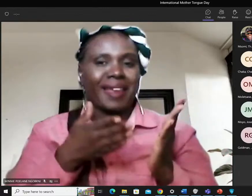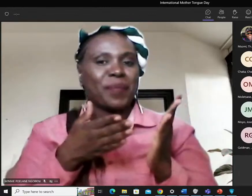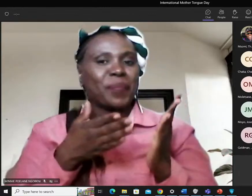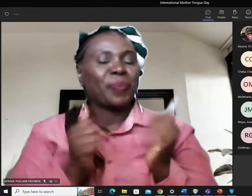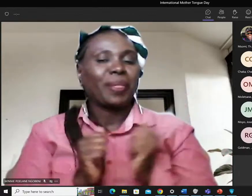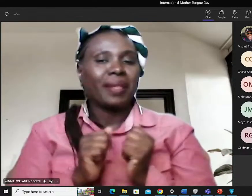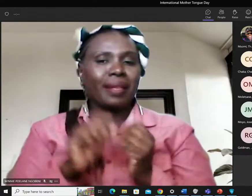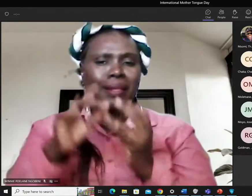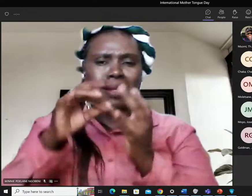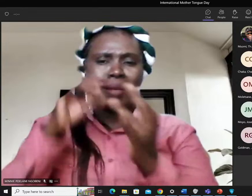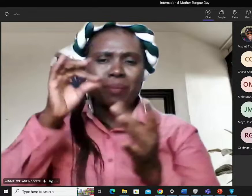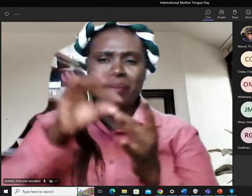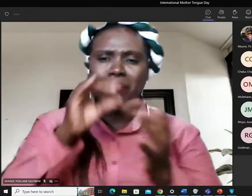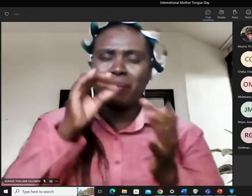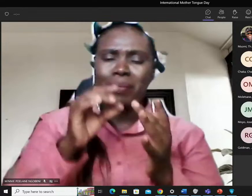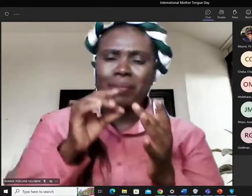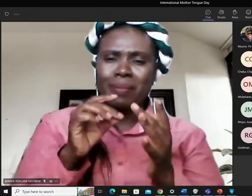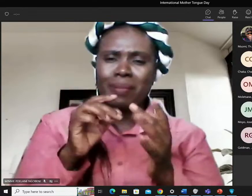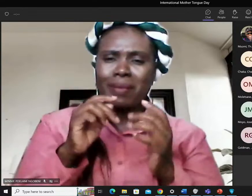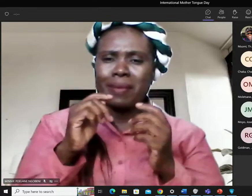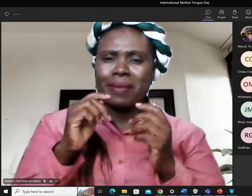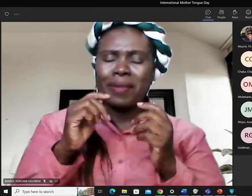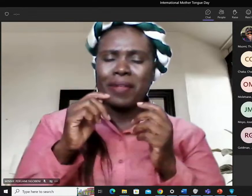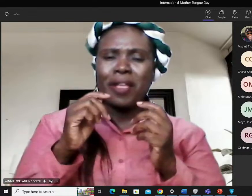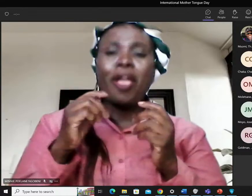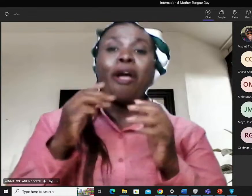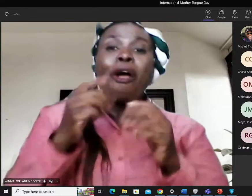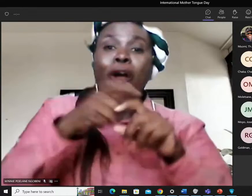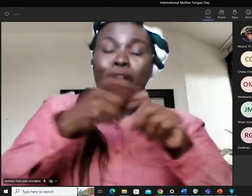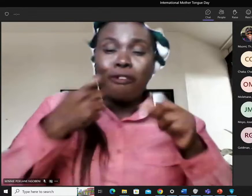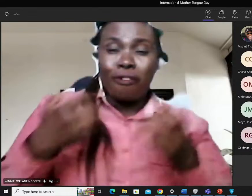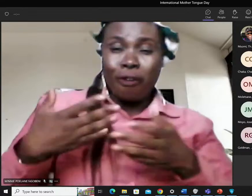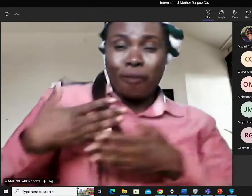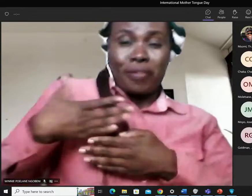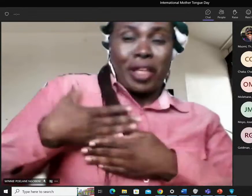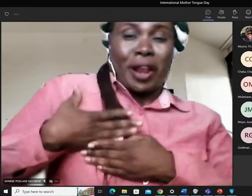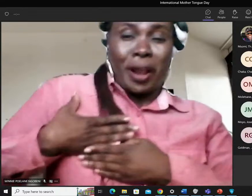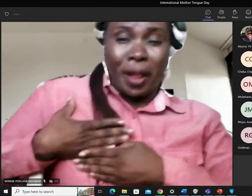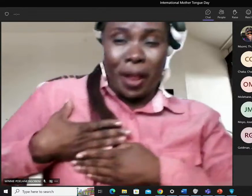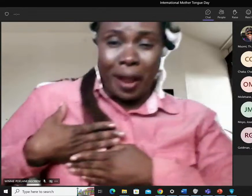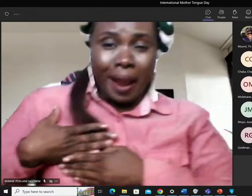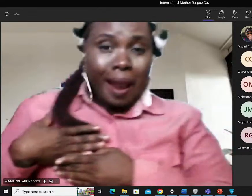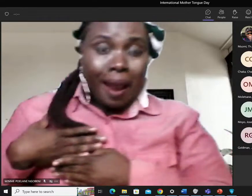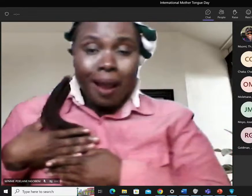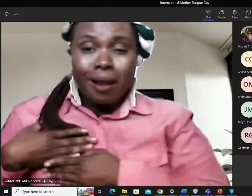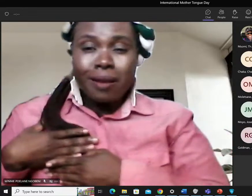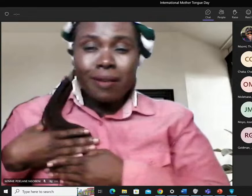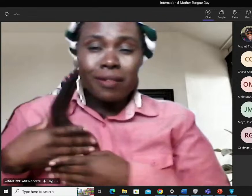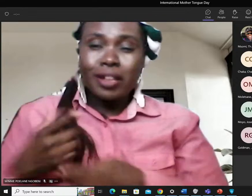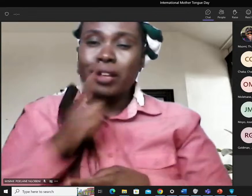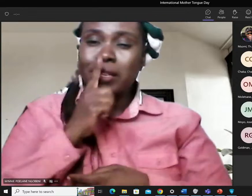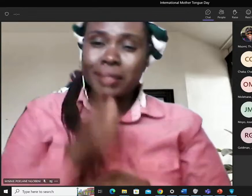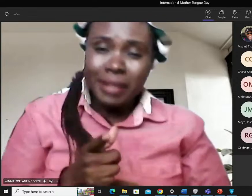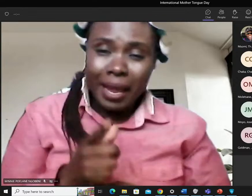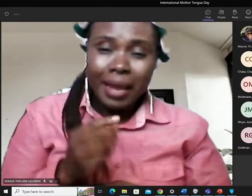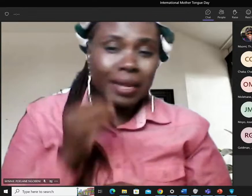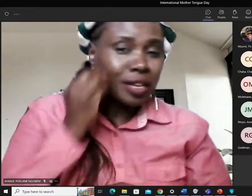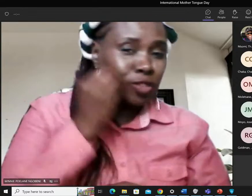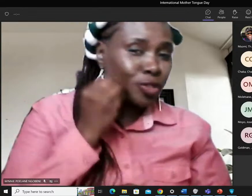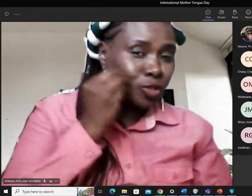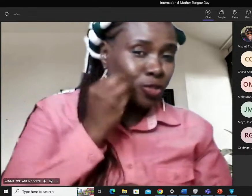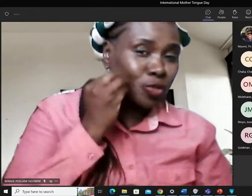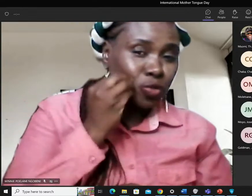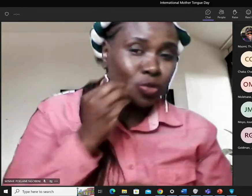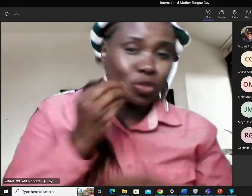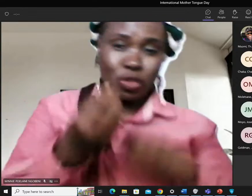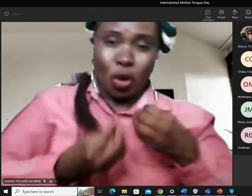up from the Valentine's mood that was set during the Sesotho poem.